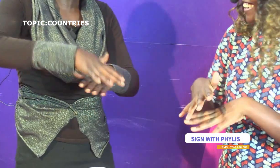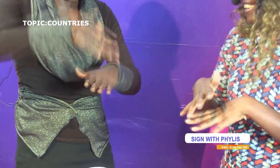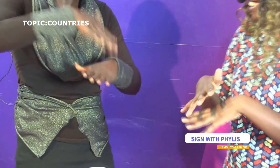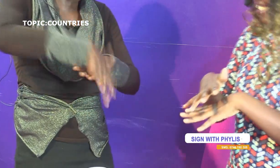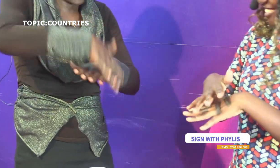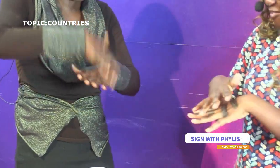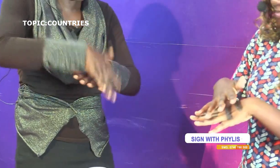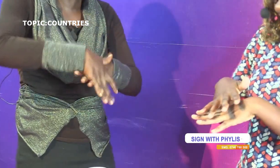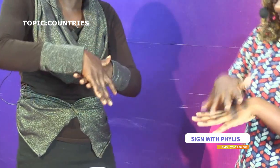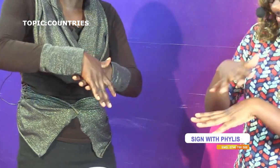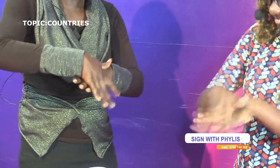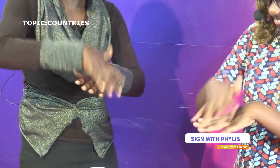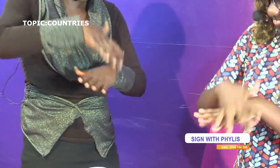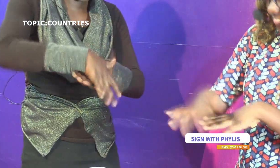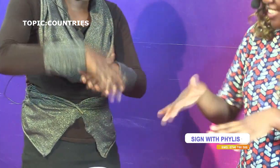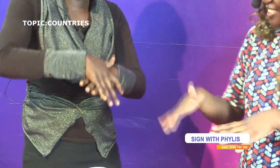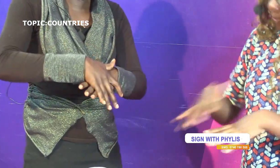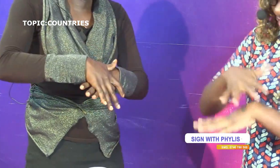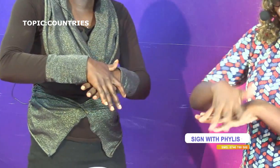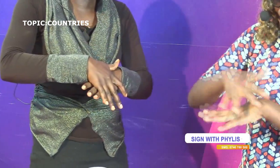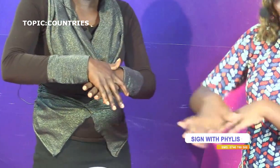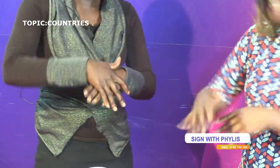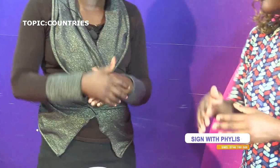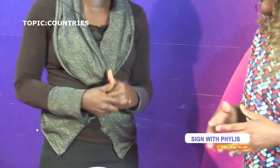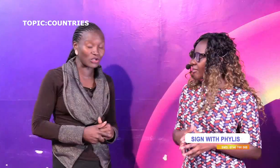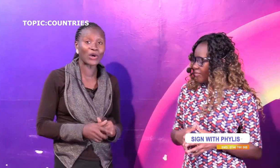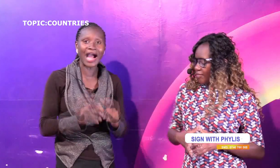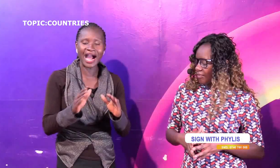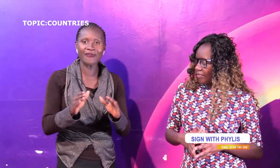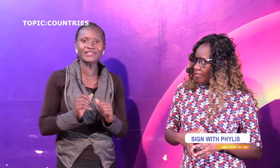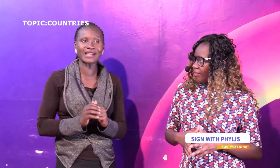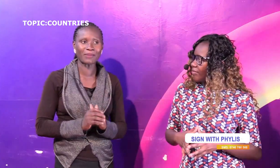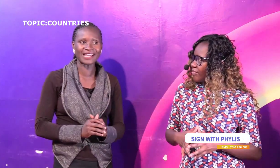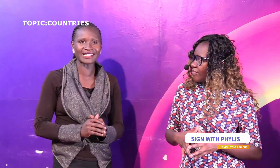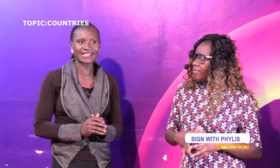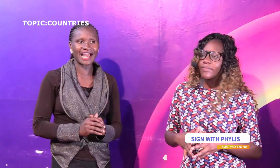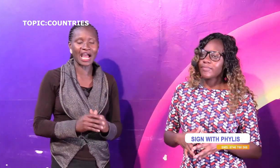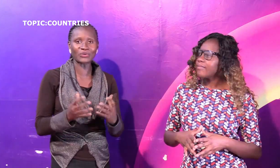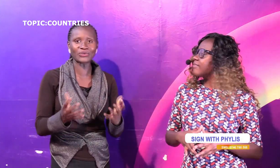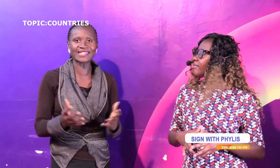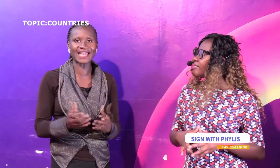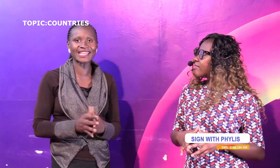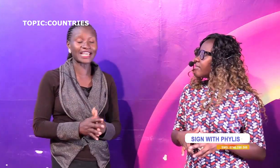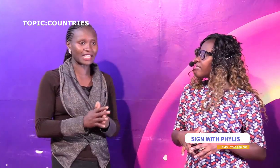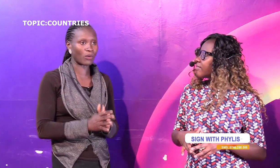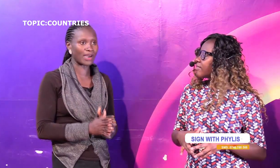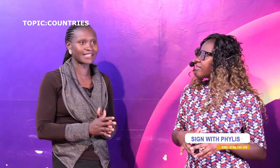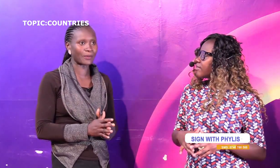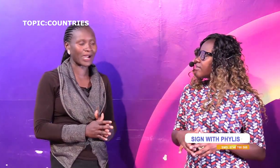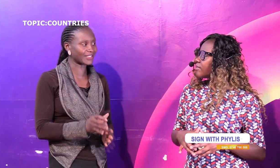Spain. Spain. Spain. And then also have Japan. how do we sign the word Japan? So using